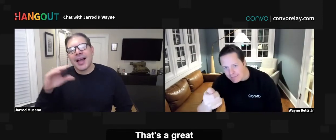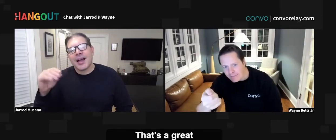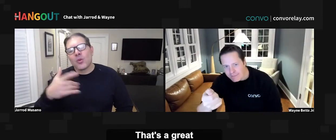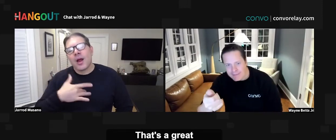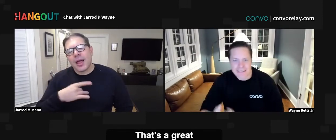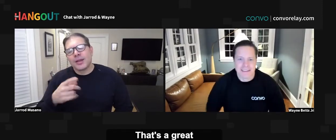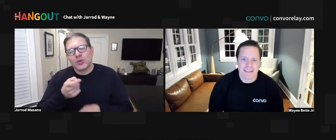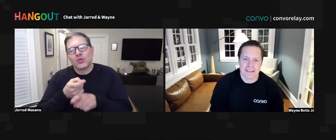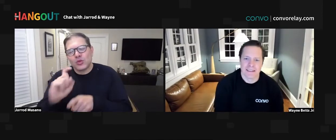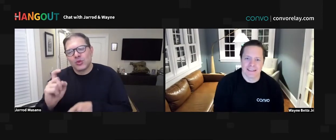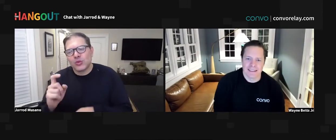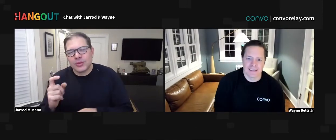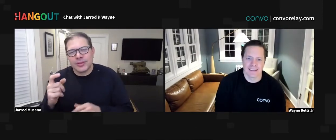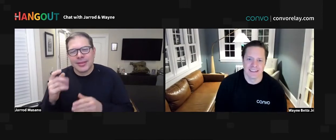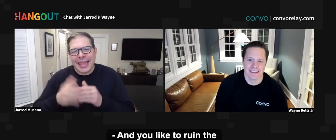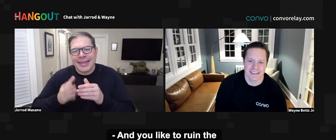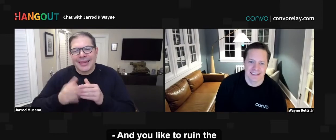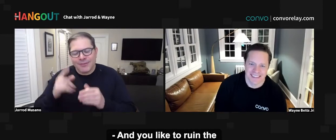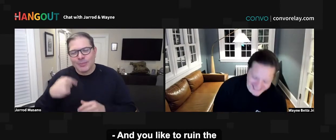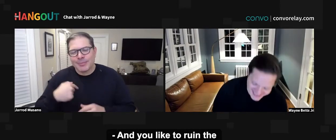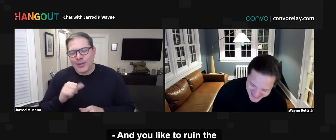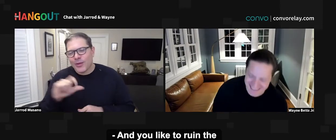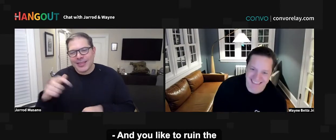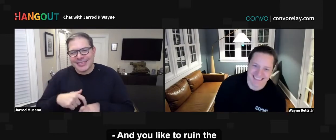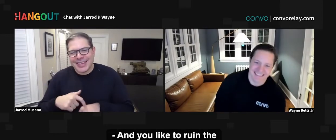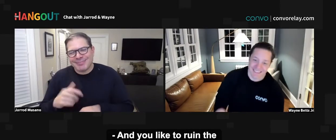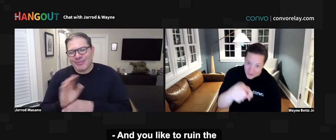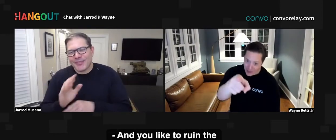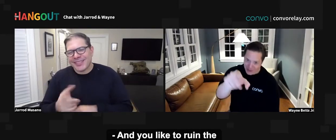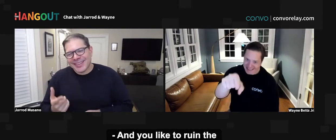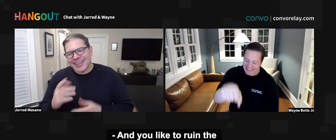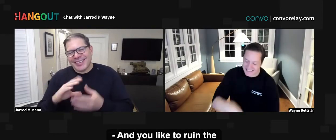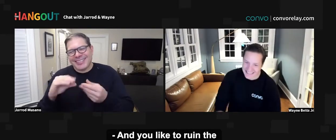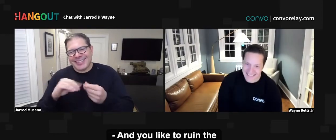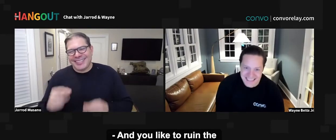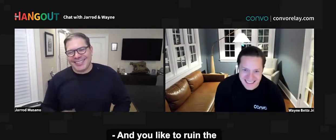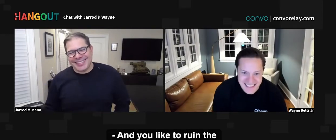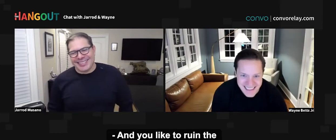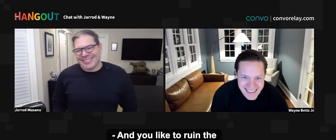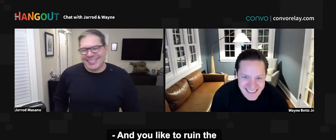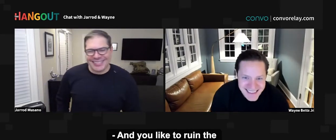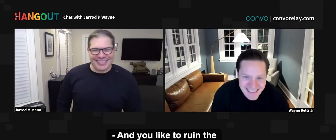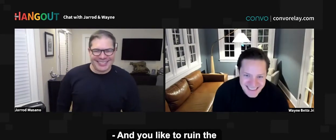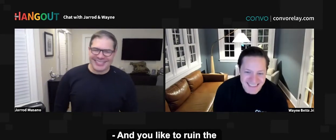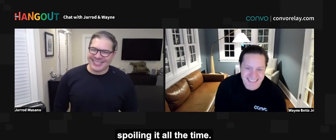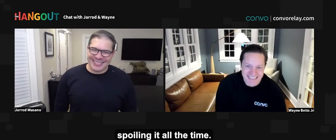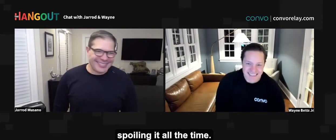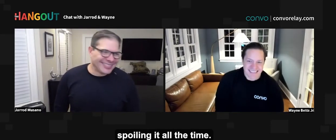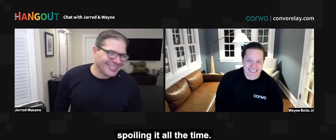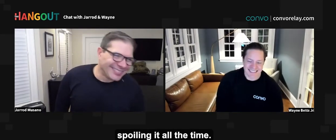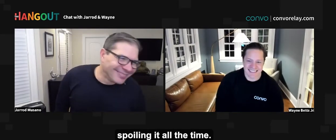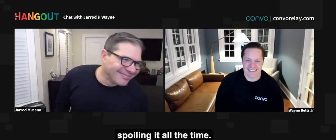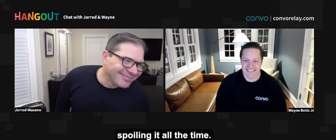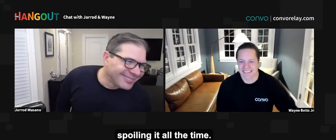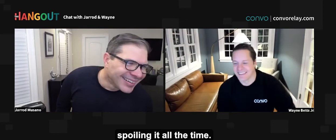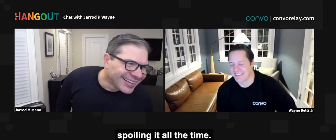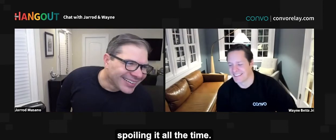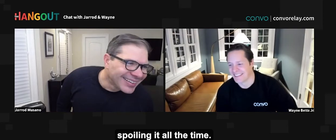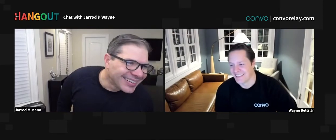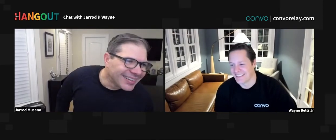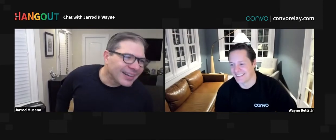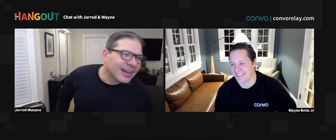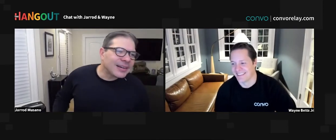great conversation piece, right? There's always Netflix. And you like to ruin the ending for me all the time. Spoilers Just for all the you.